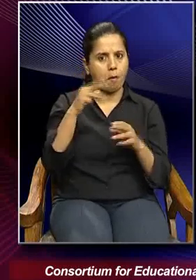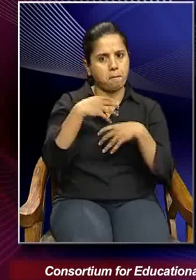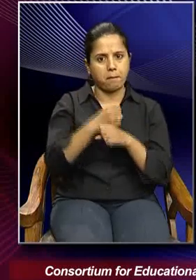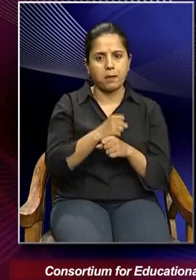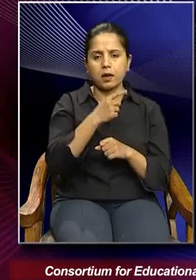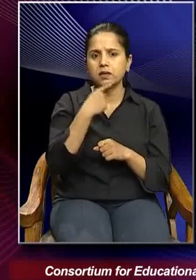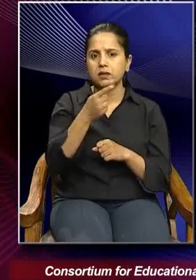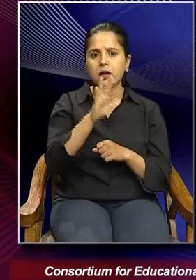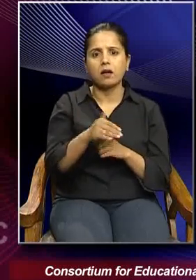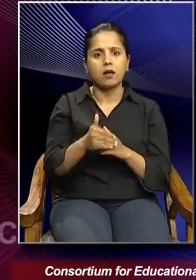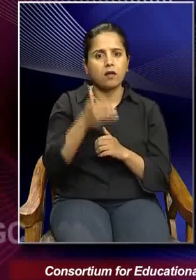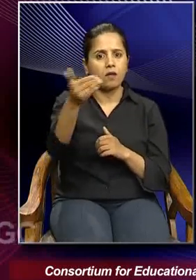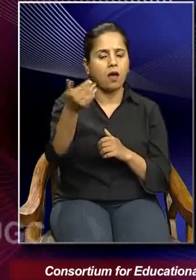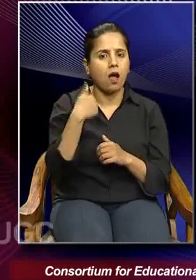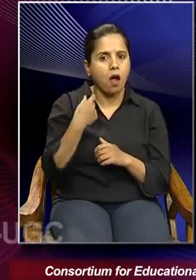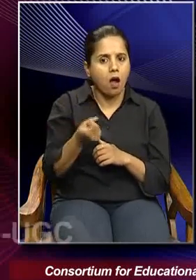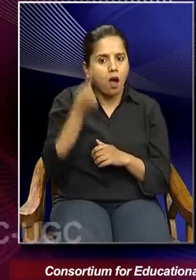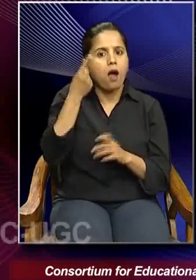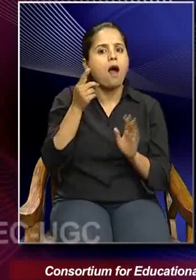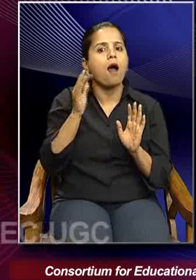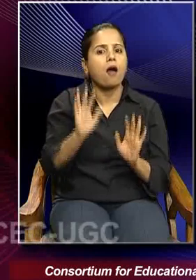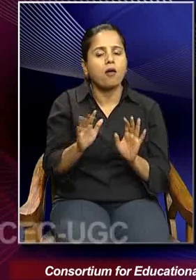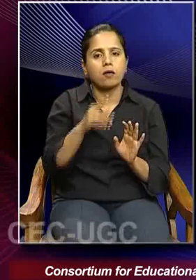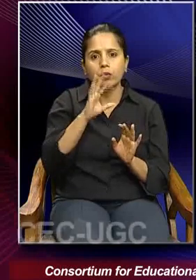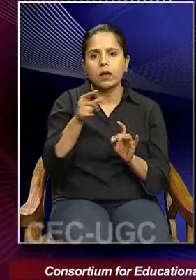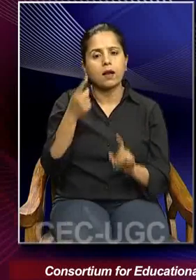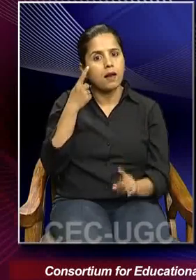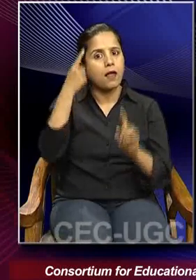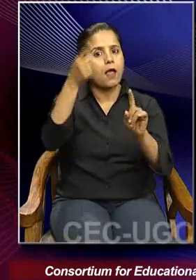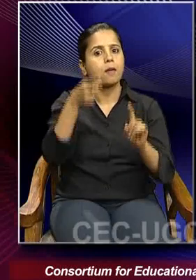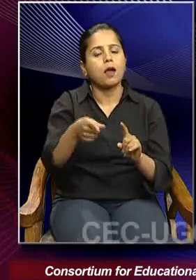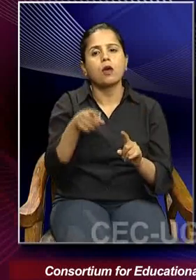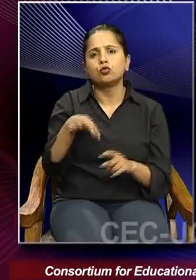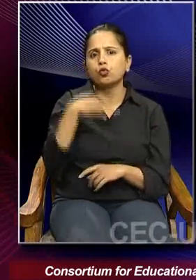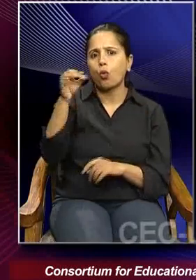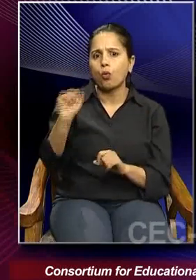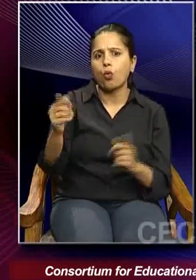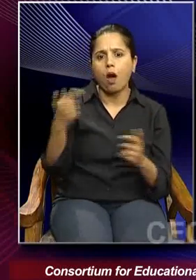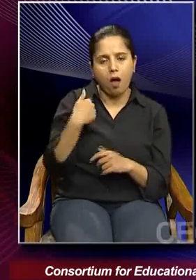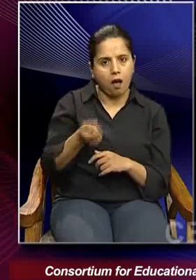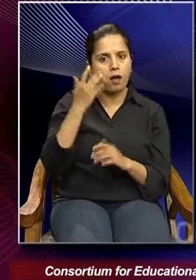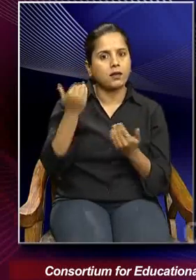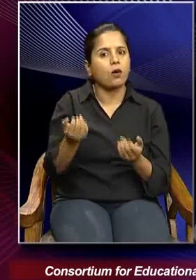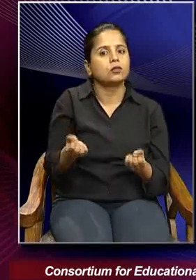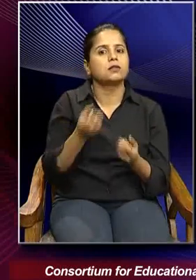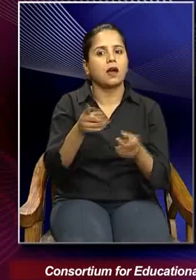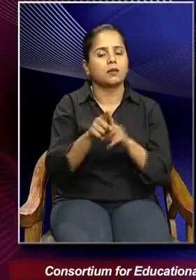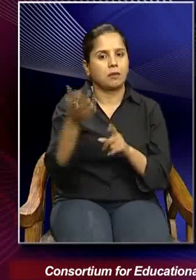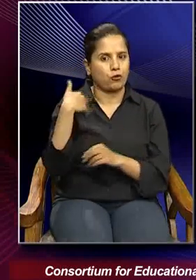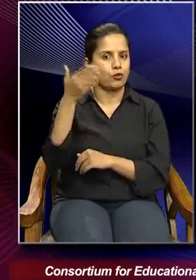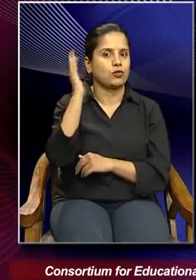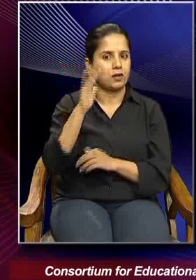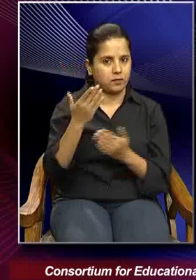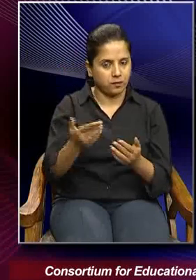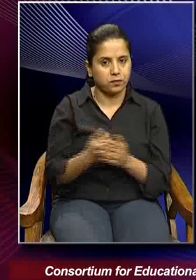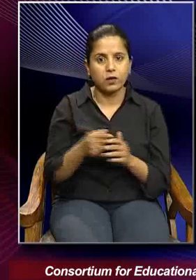tends towards realization of the purpose of the Purush. That's where we started our lecture,